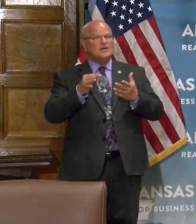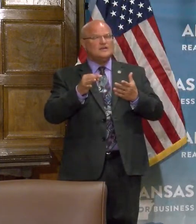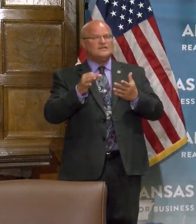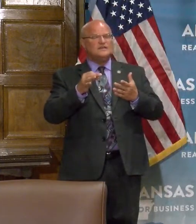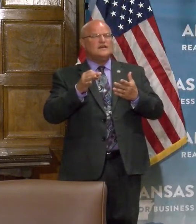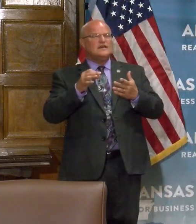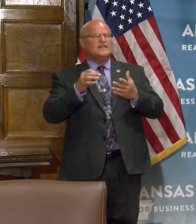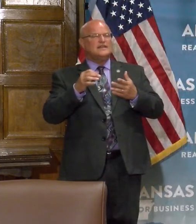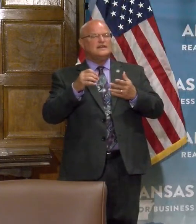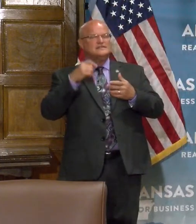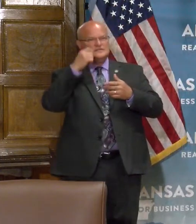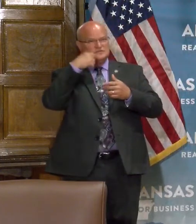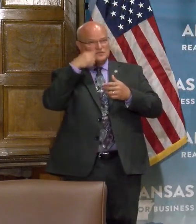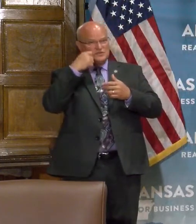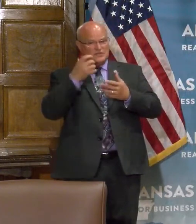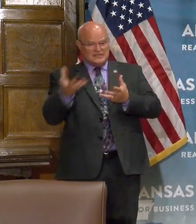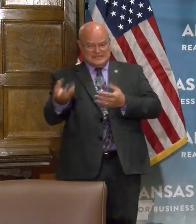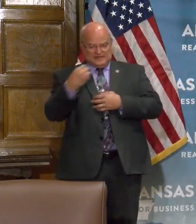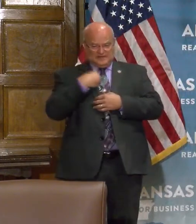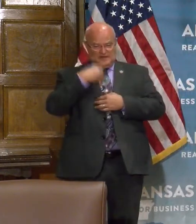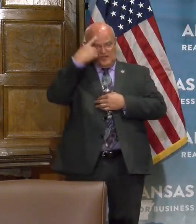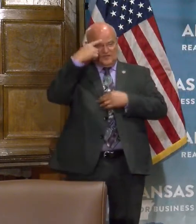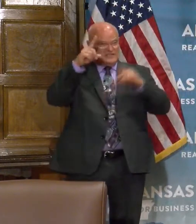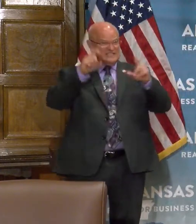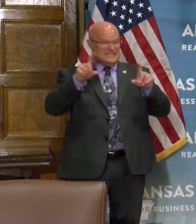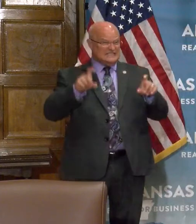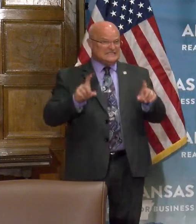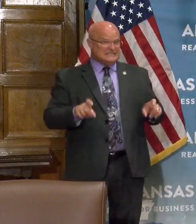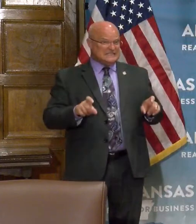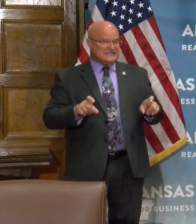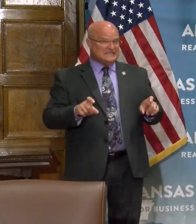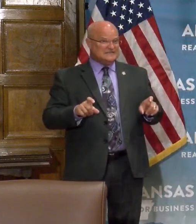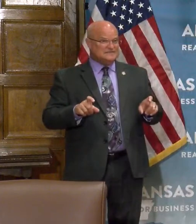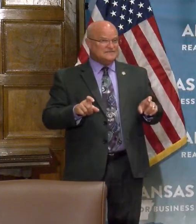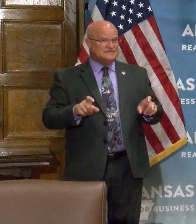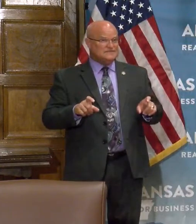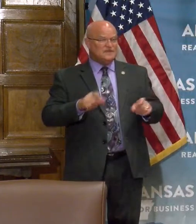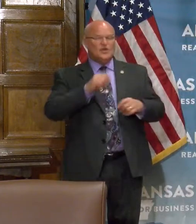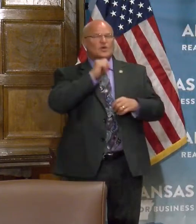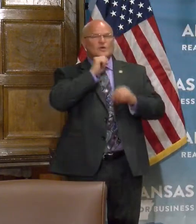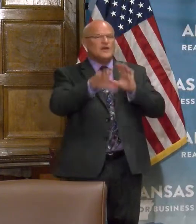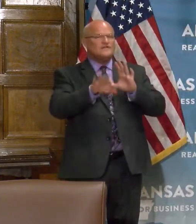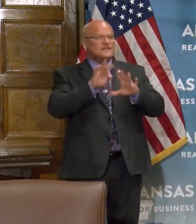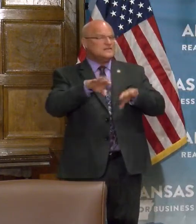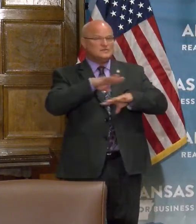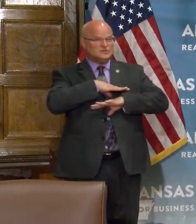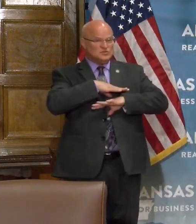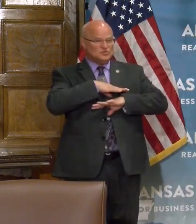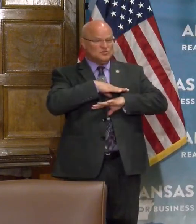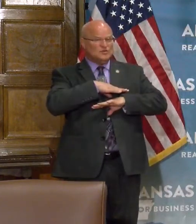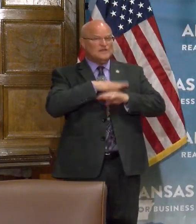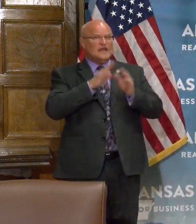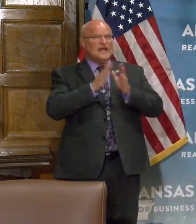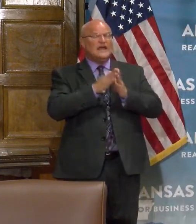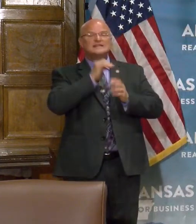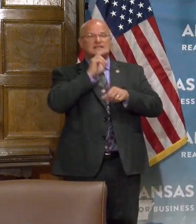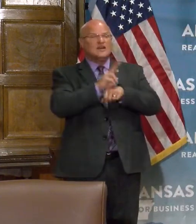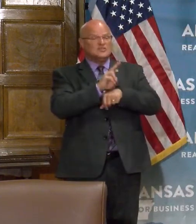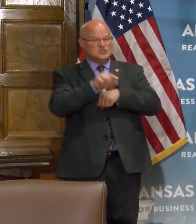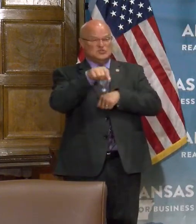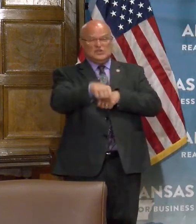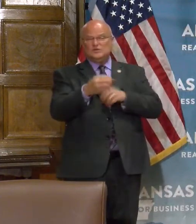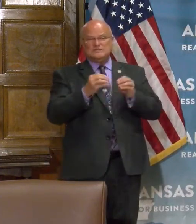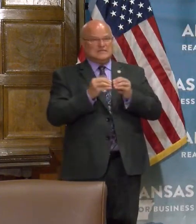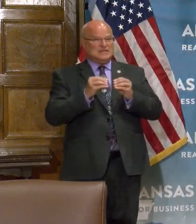reagents that they're giving to us for testing were not found to be suitable, and they asked that we not use